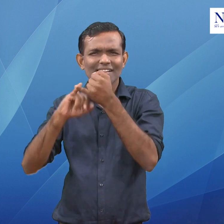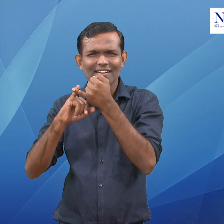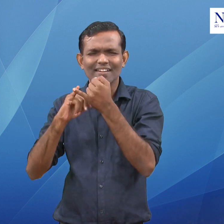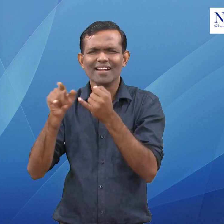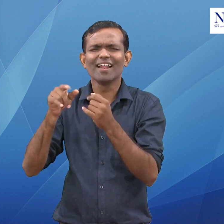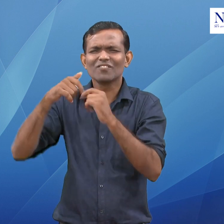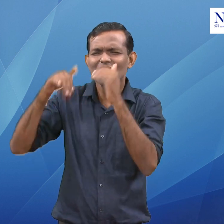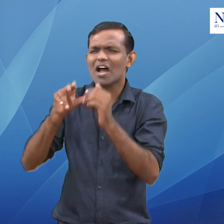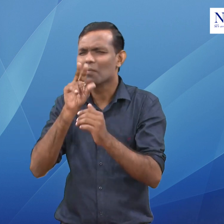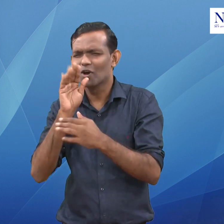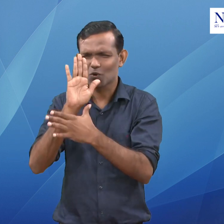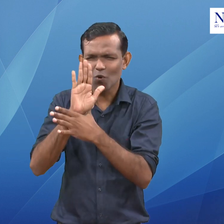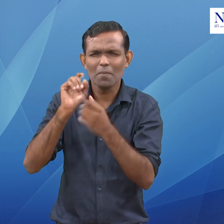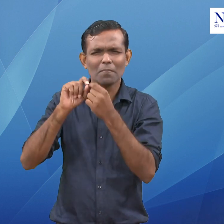and 17.